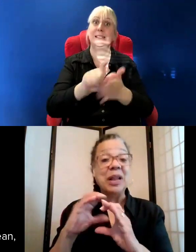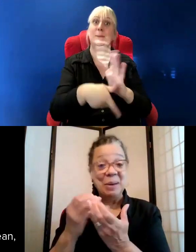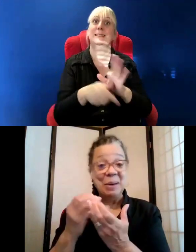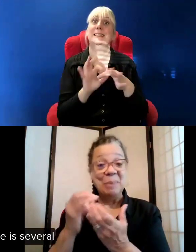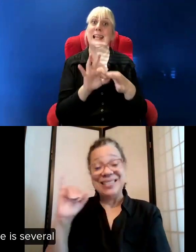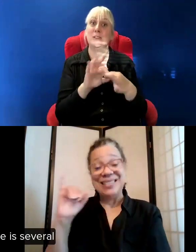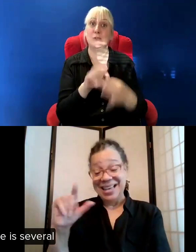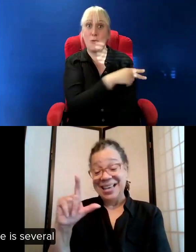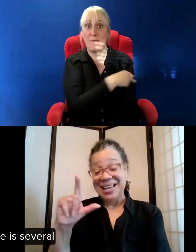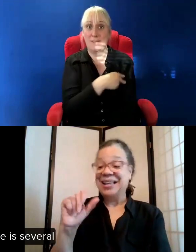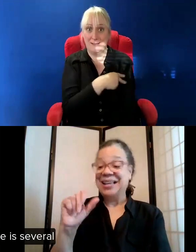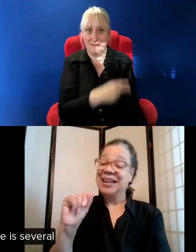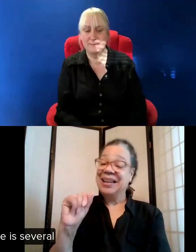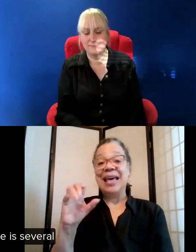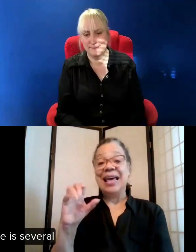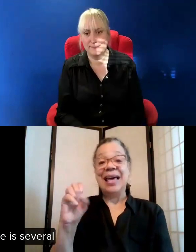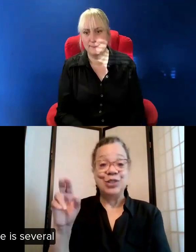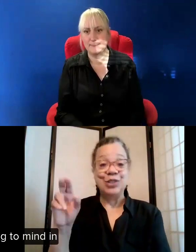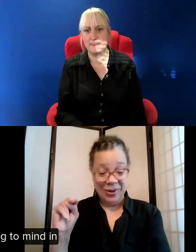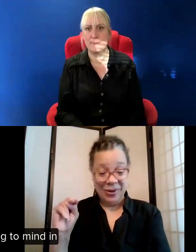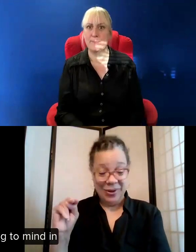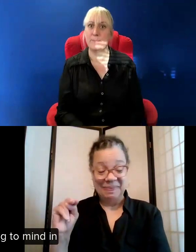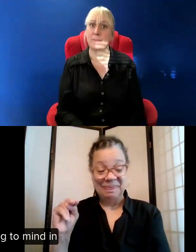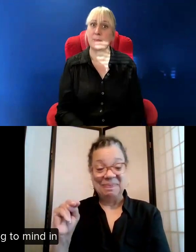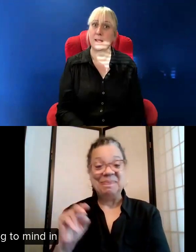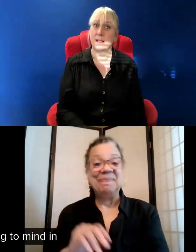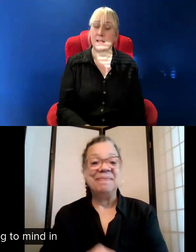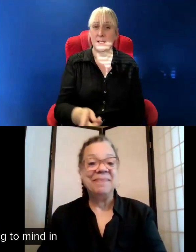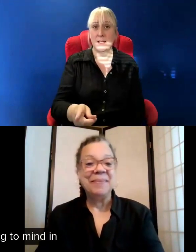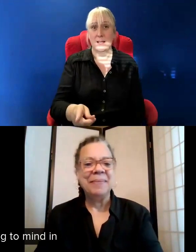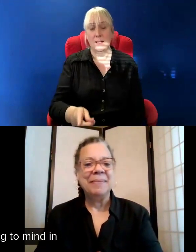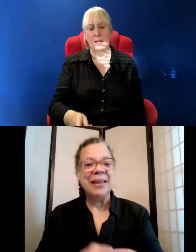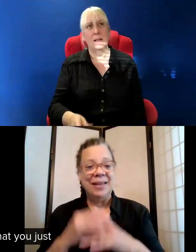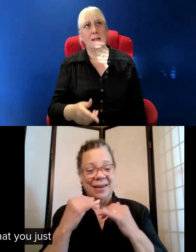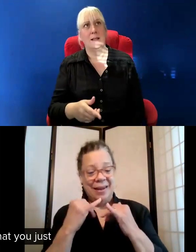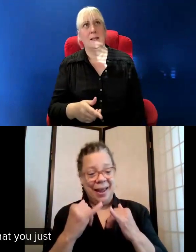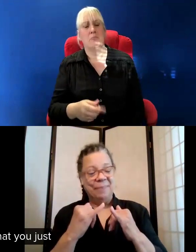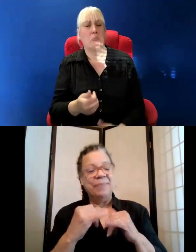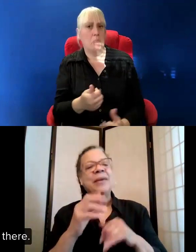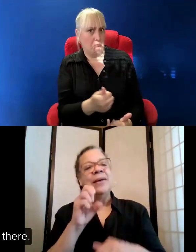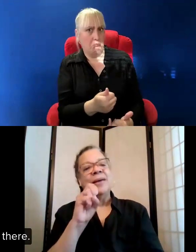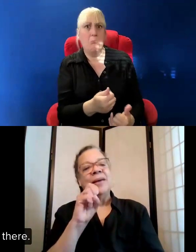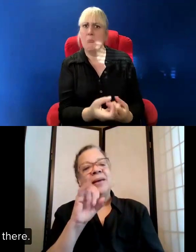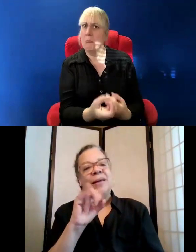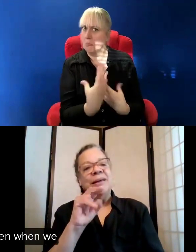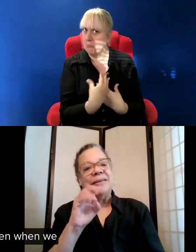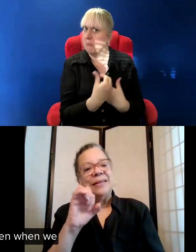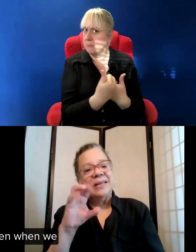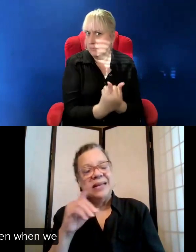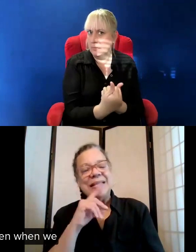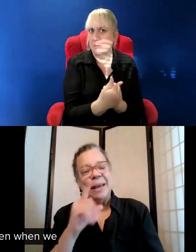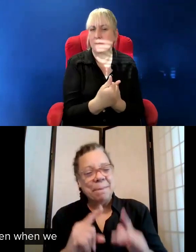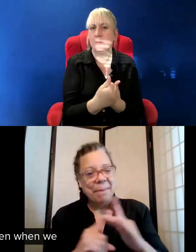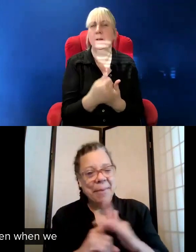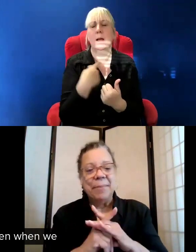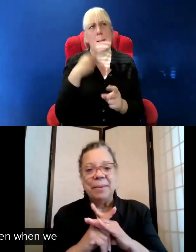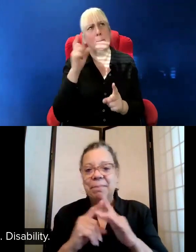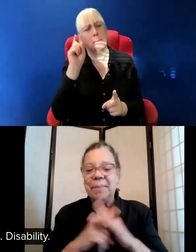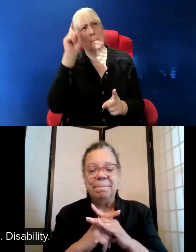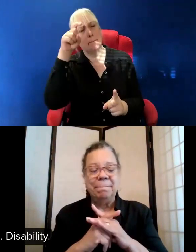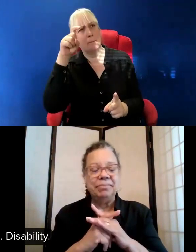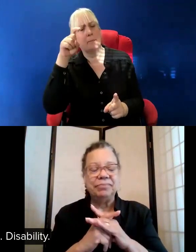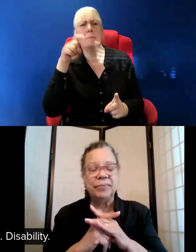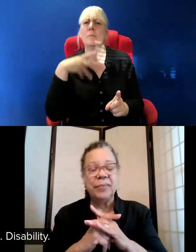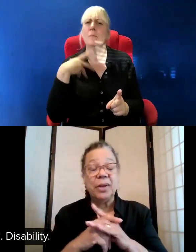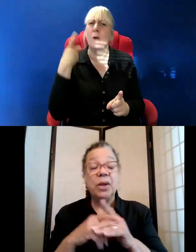I mean, already there is several things coming to mind in terms of what you just shared there. I think so often when we